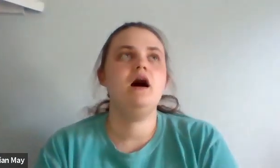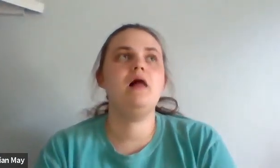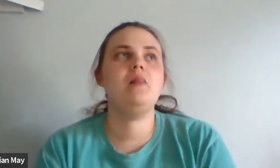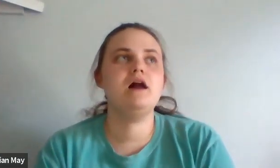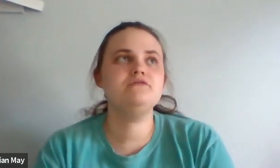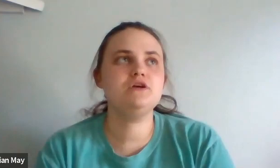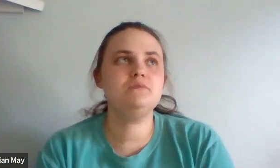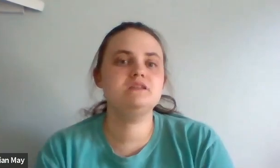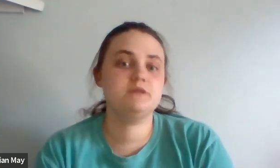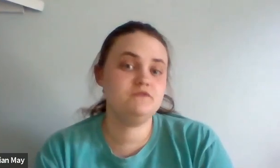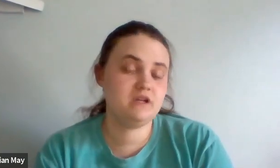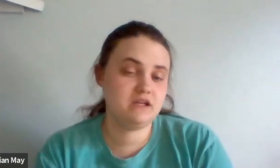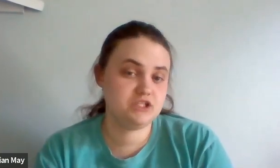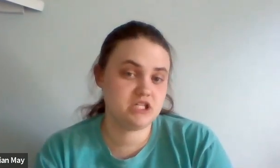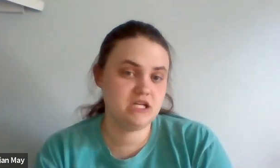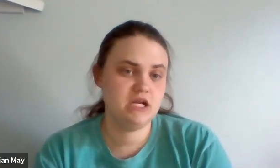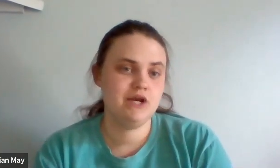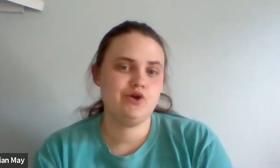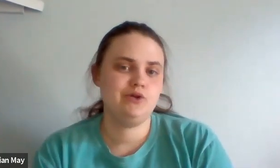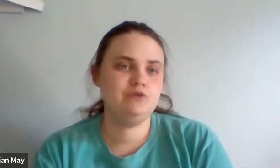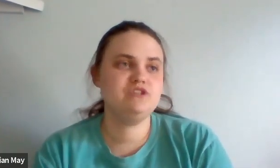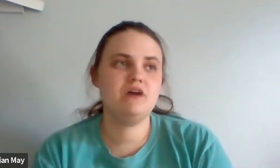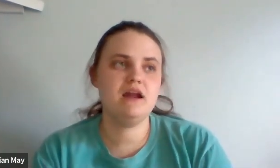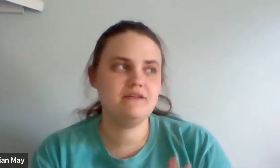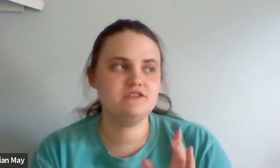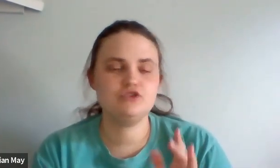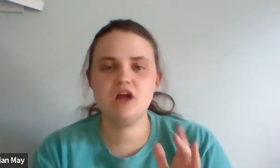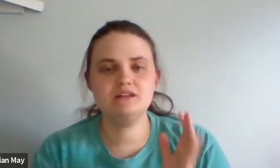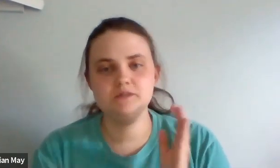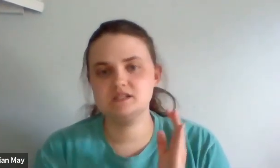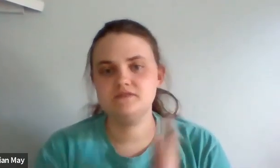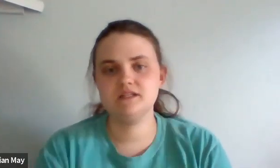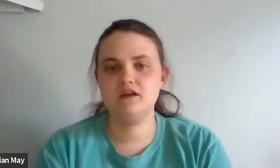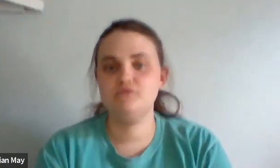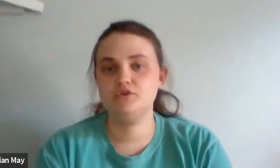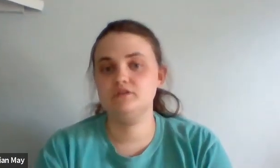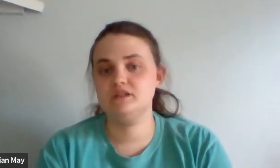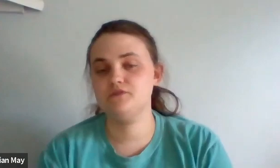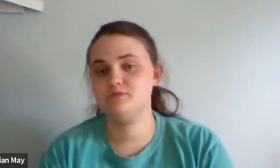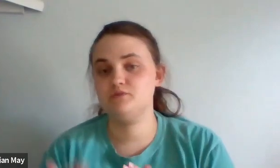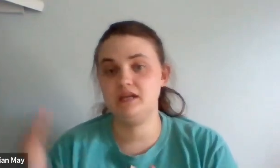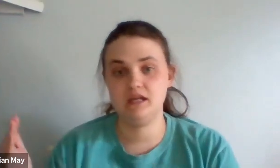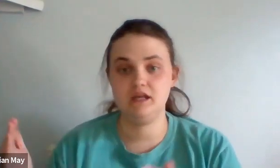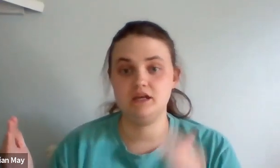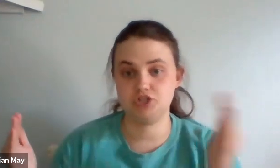A lot of them, especially for he and she, you do not have, there's not a specific sign for the difference between he and